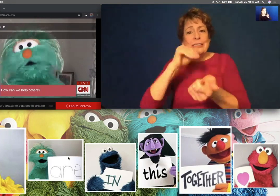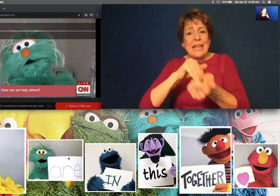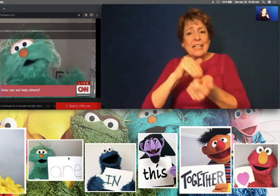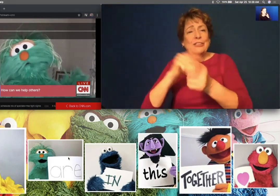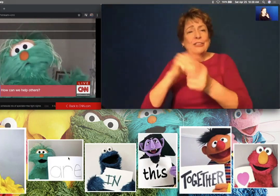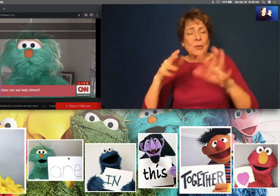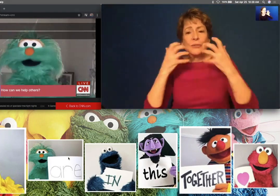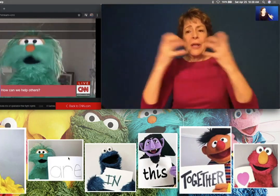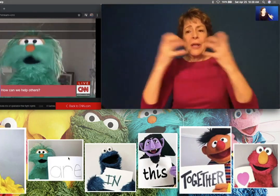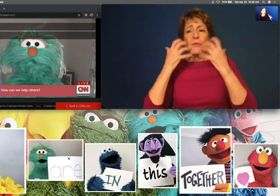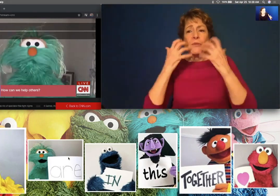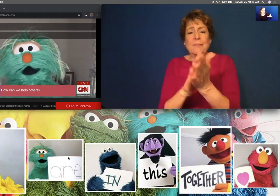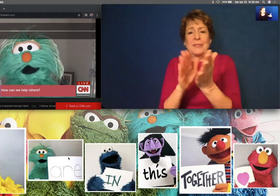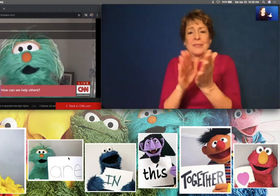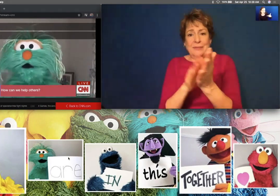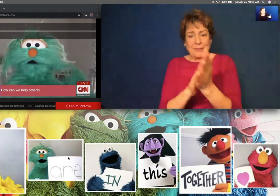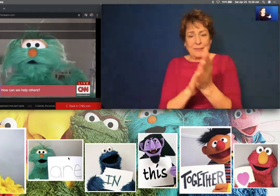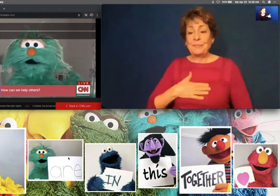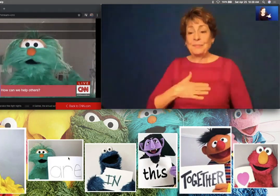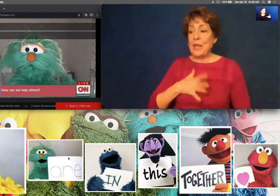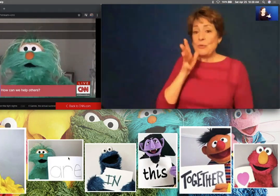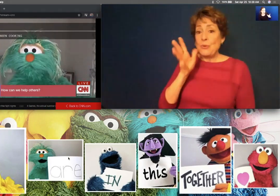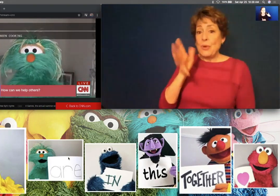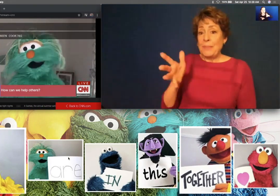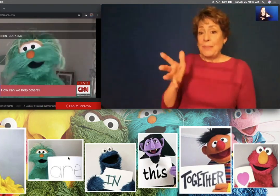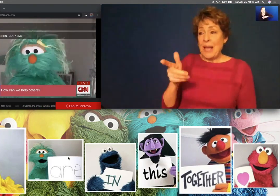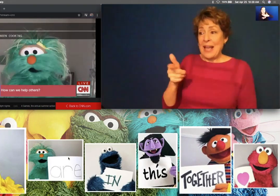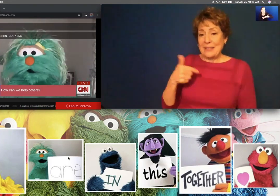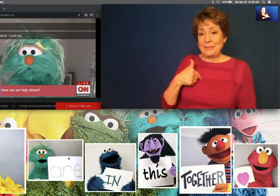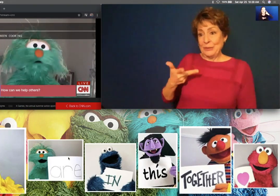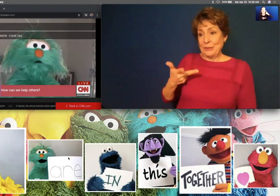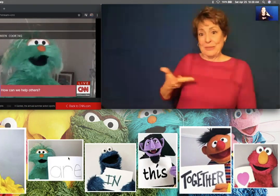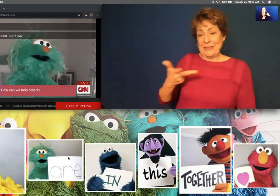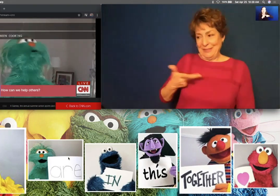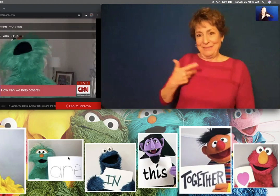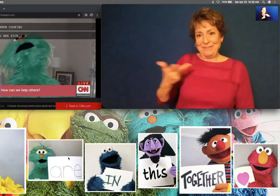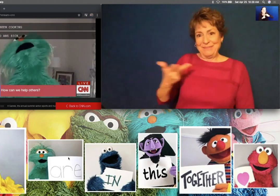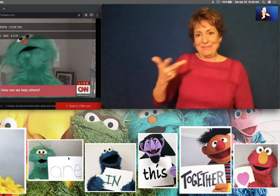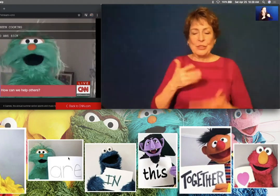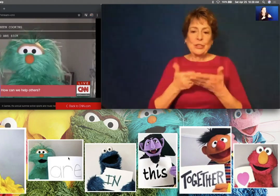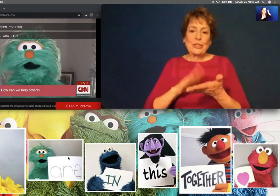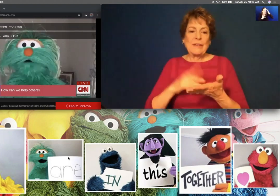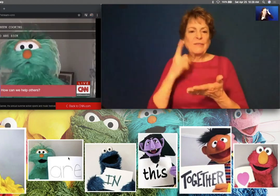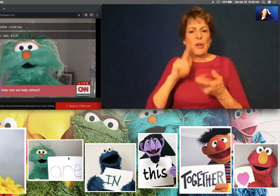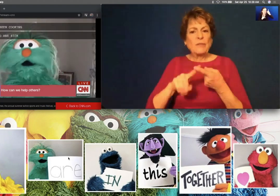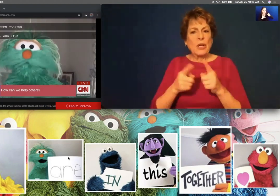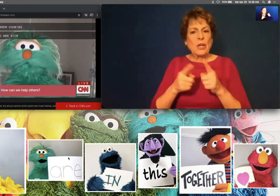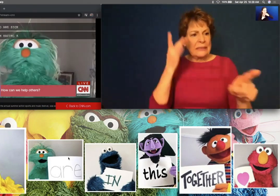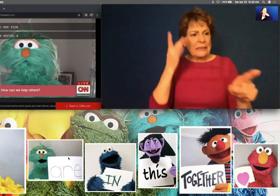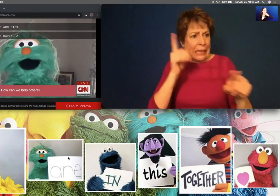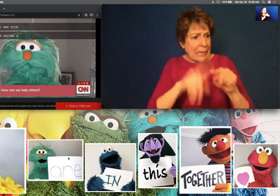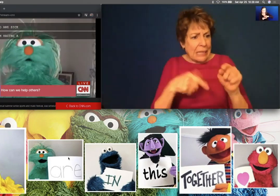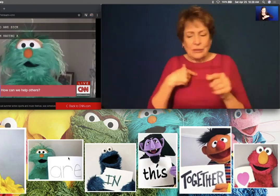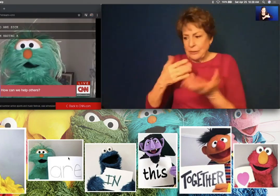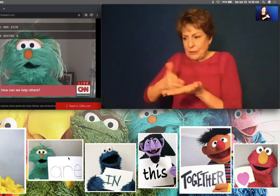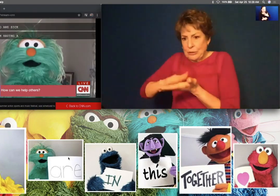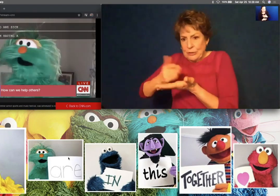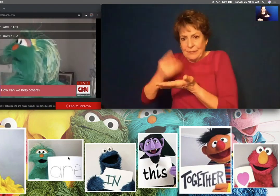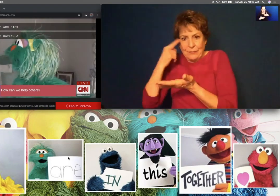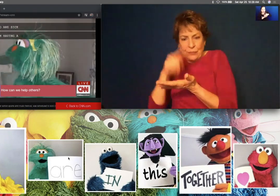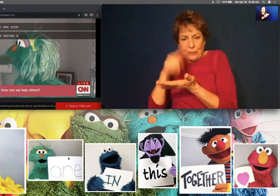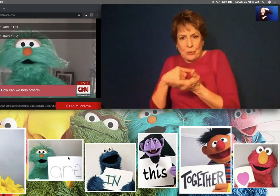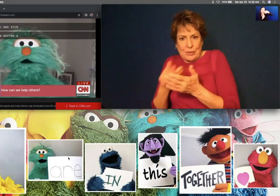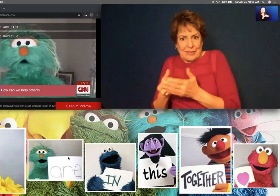My mommy, abuela, and I have been cooking for our neighbors who are sick or need food, and I'm having